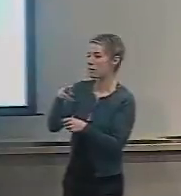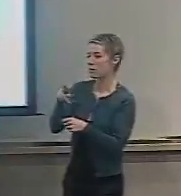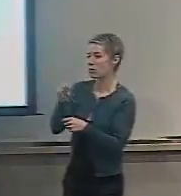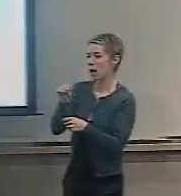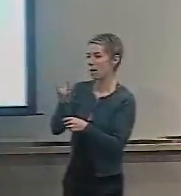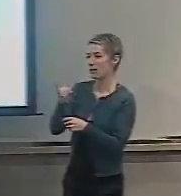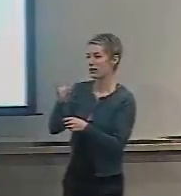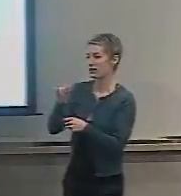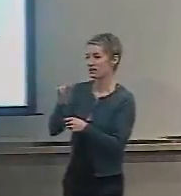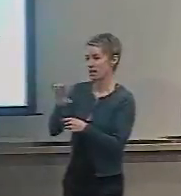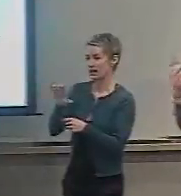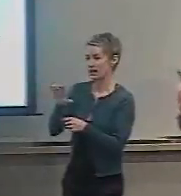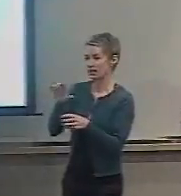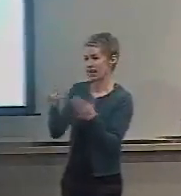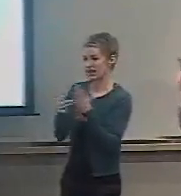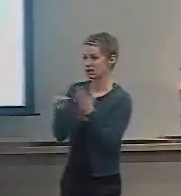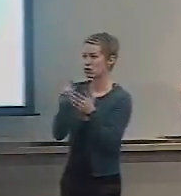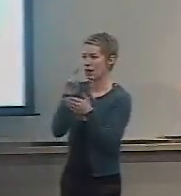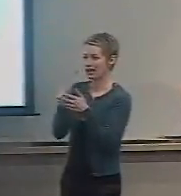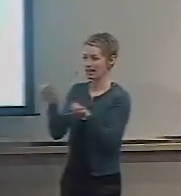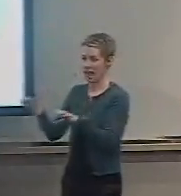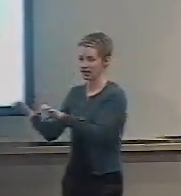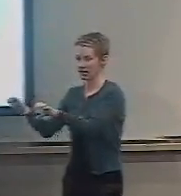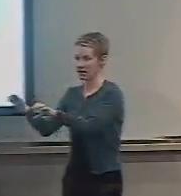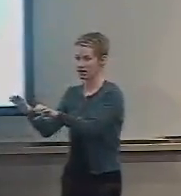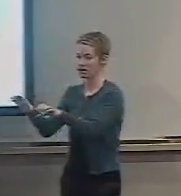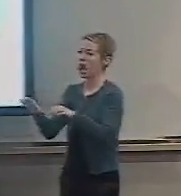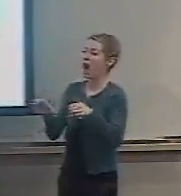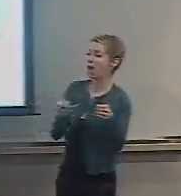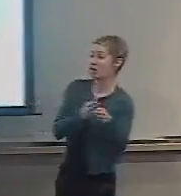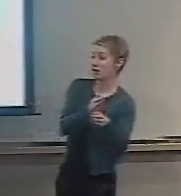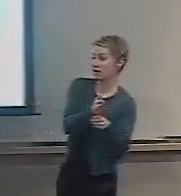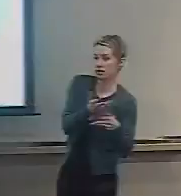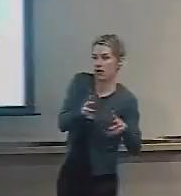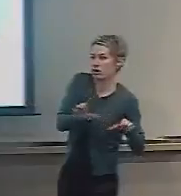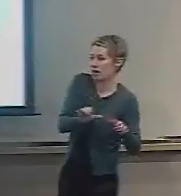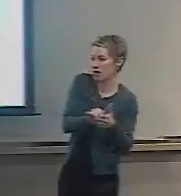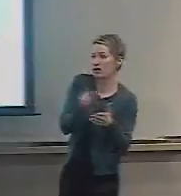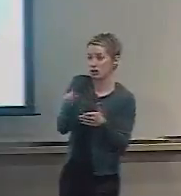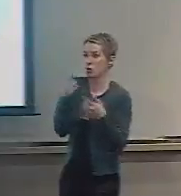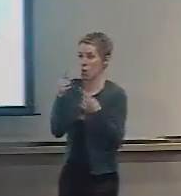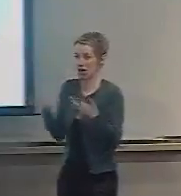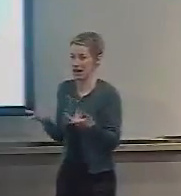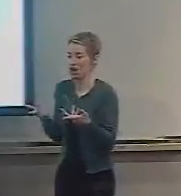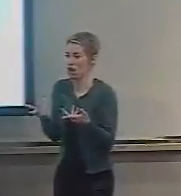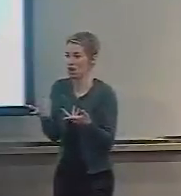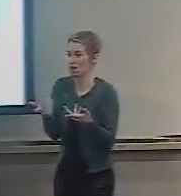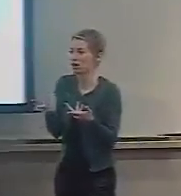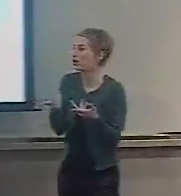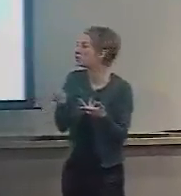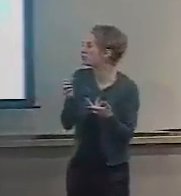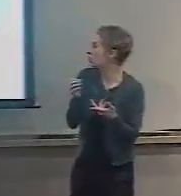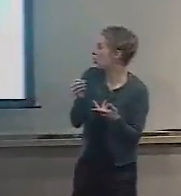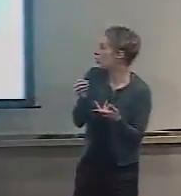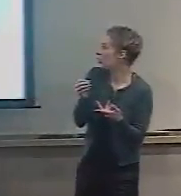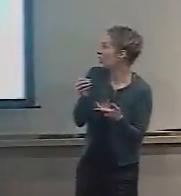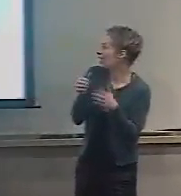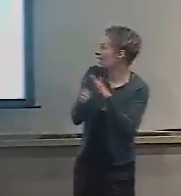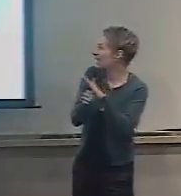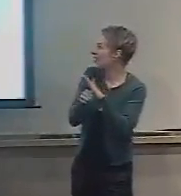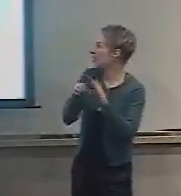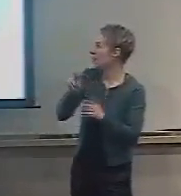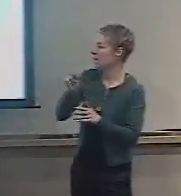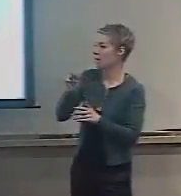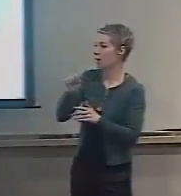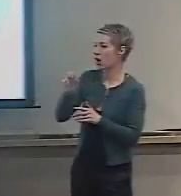recognize activity. And this has already been done in other fields, so it should work in this one as well. Hidden Markov model, Kalman filters, or particle filters.